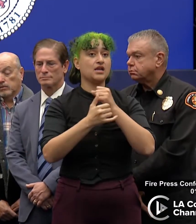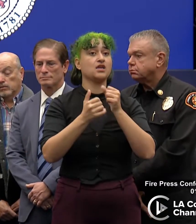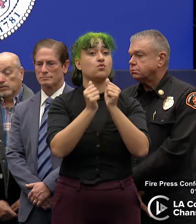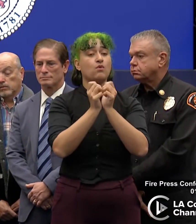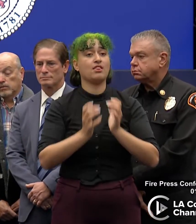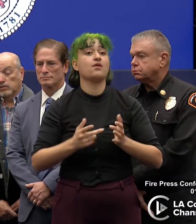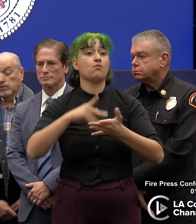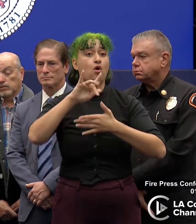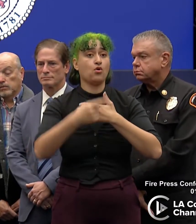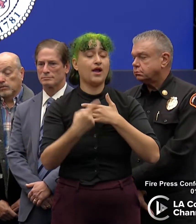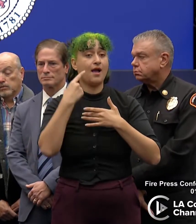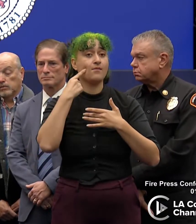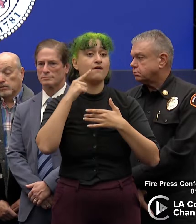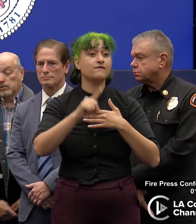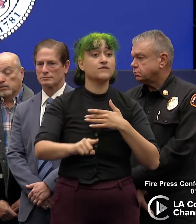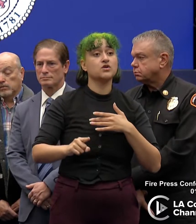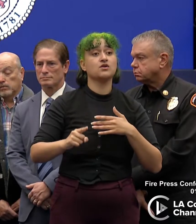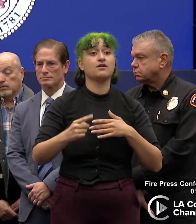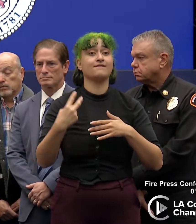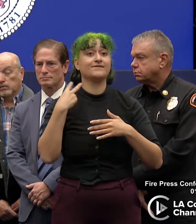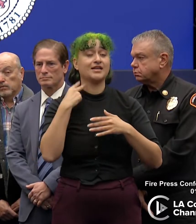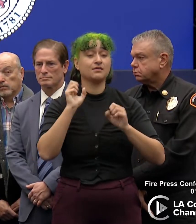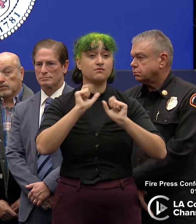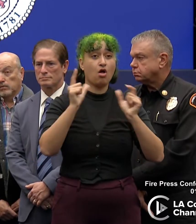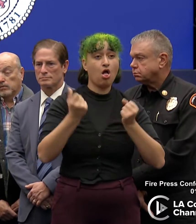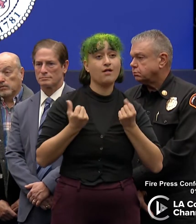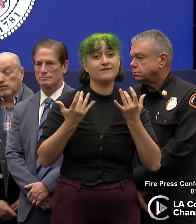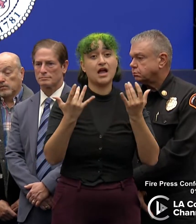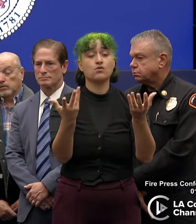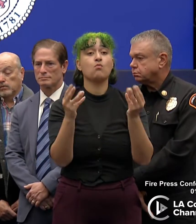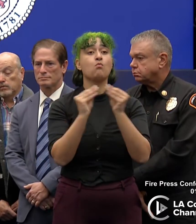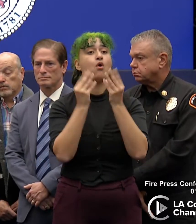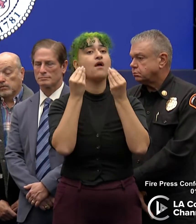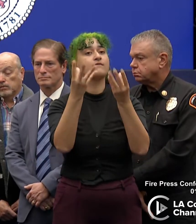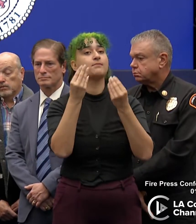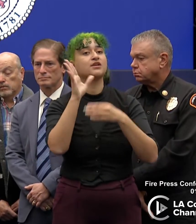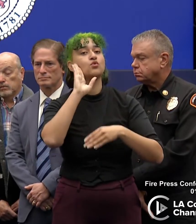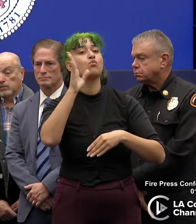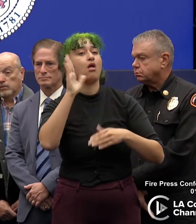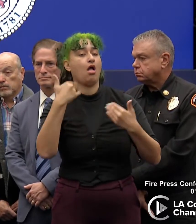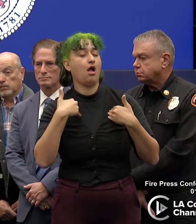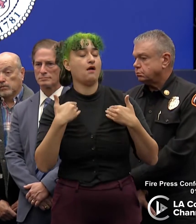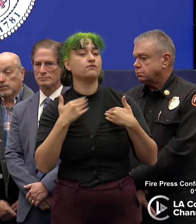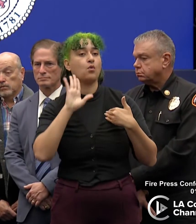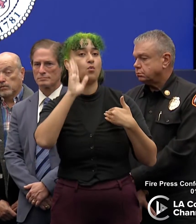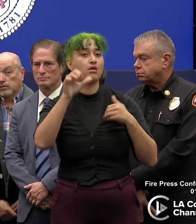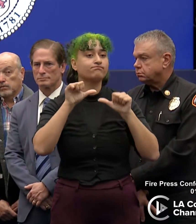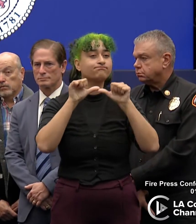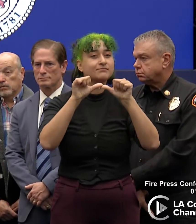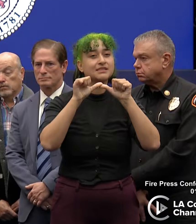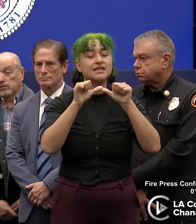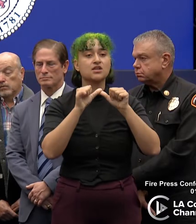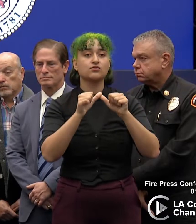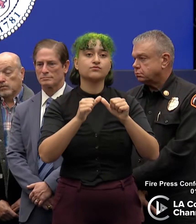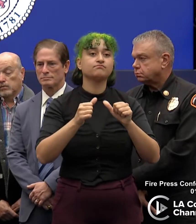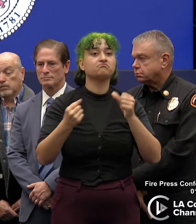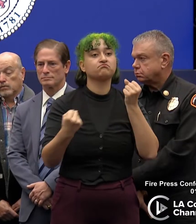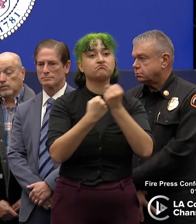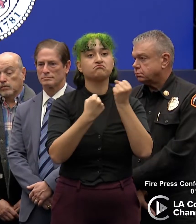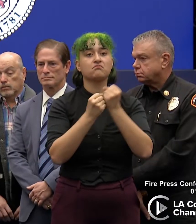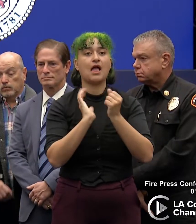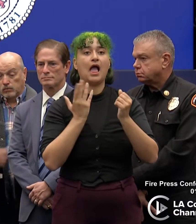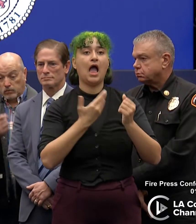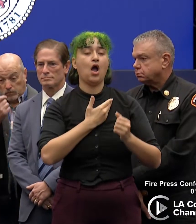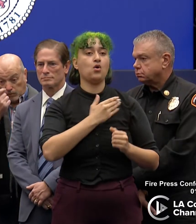program for victims of all fires. There's more information to follow, and we will continue to act swiftly to support